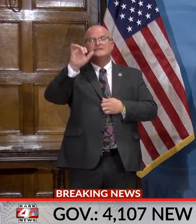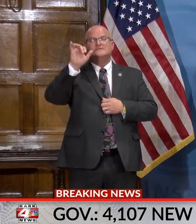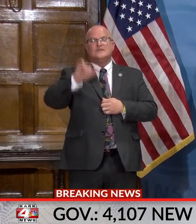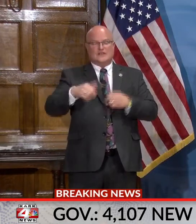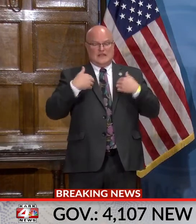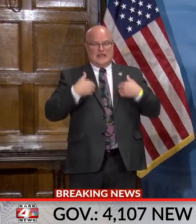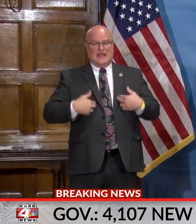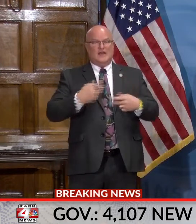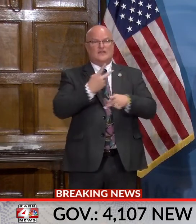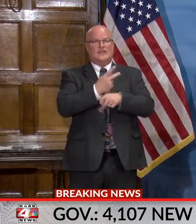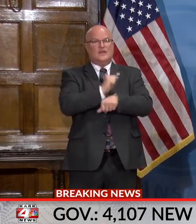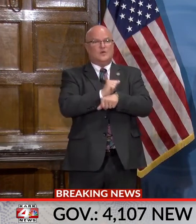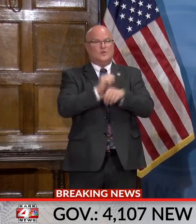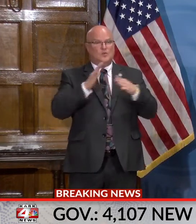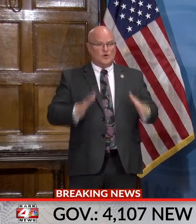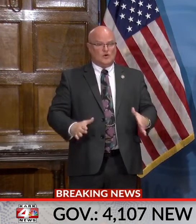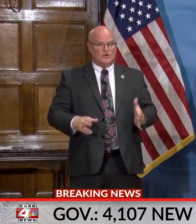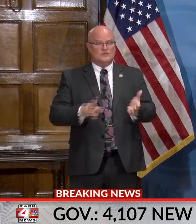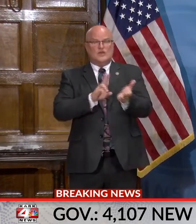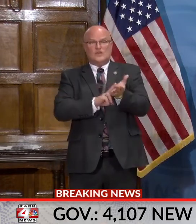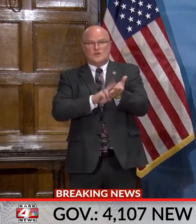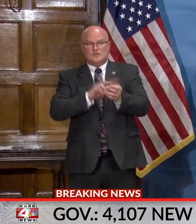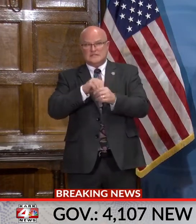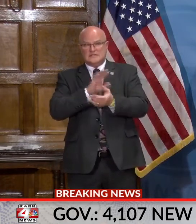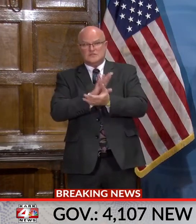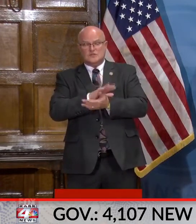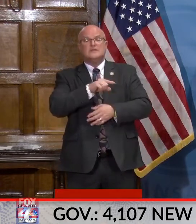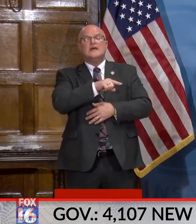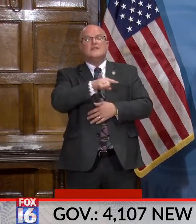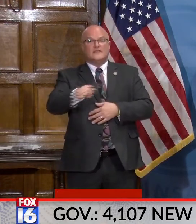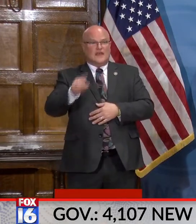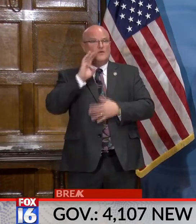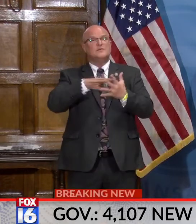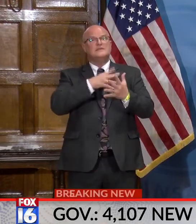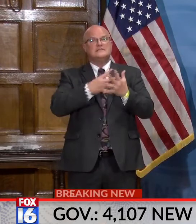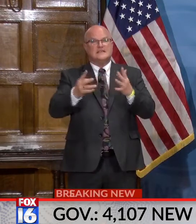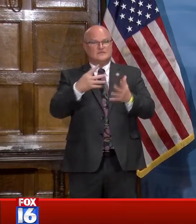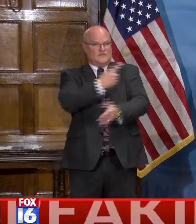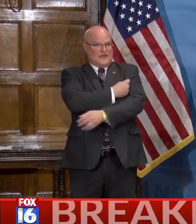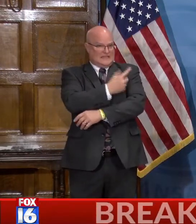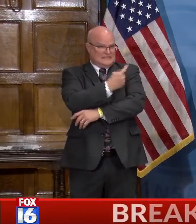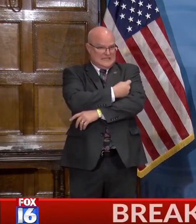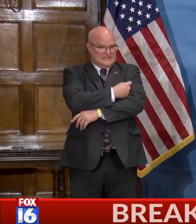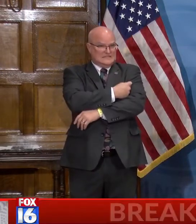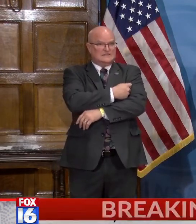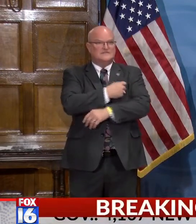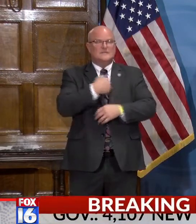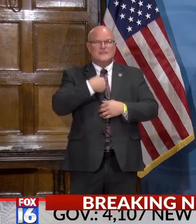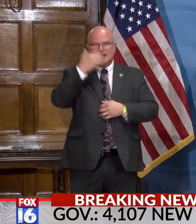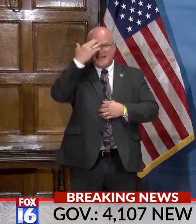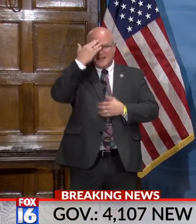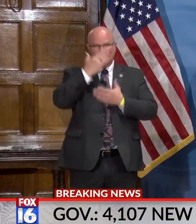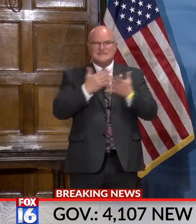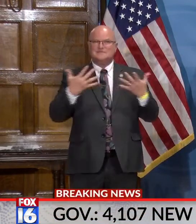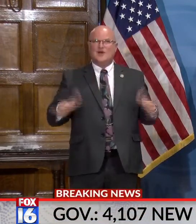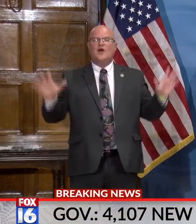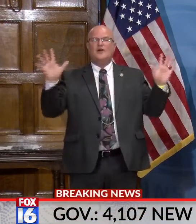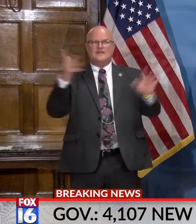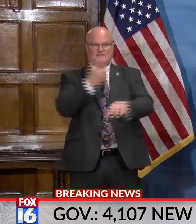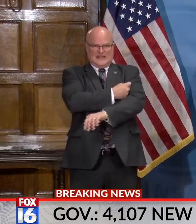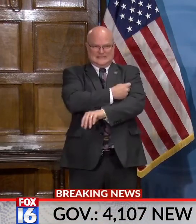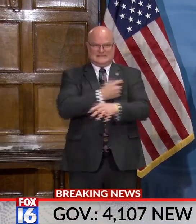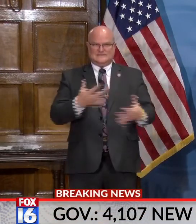healthcare worker, the health nurses in the schools, they will be scheduled for vaccination. I know personally of some that have already been